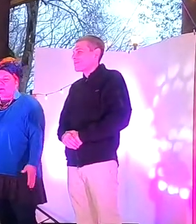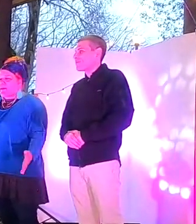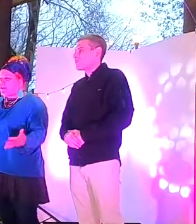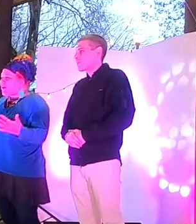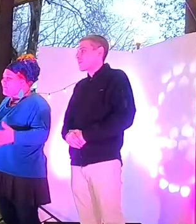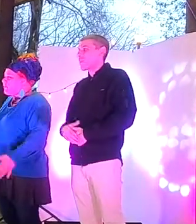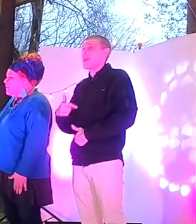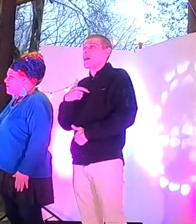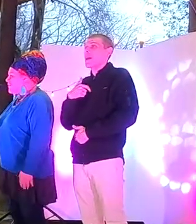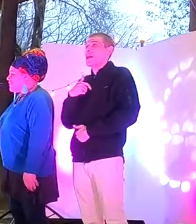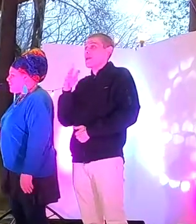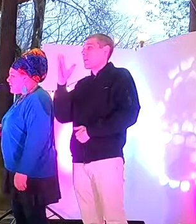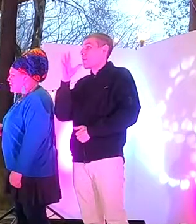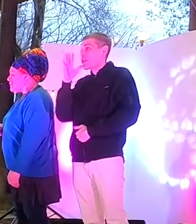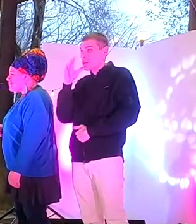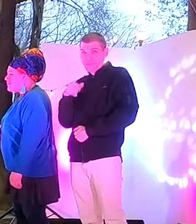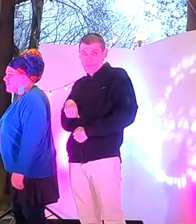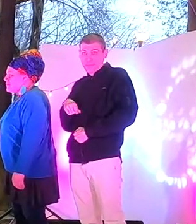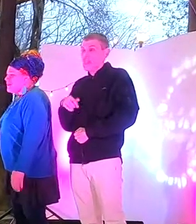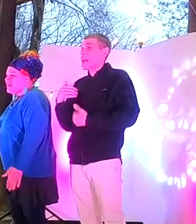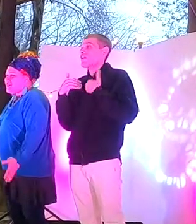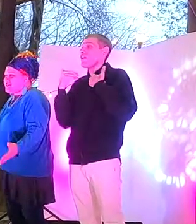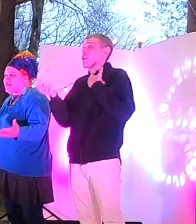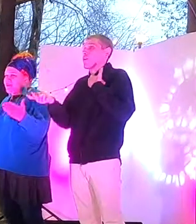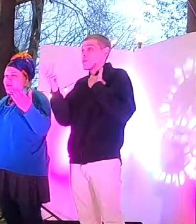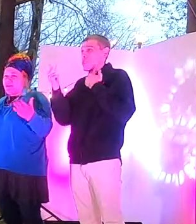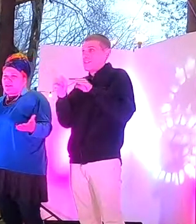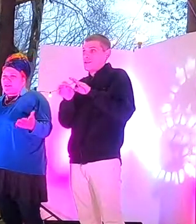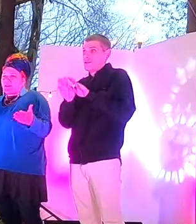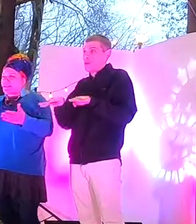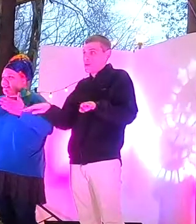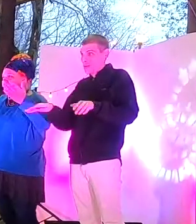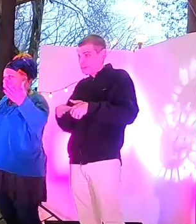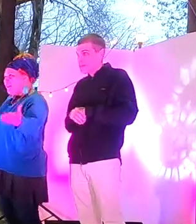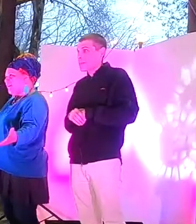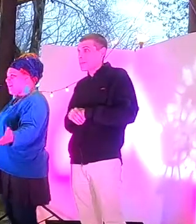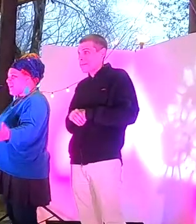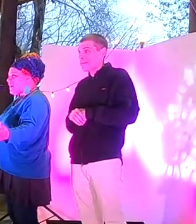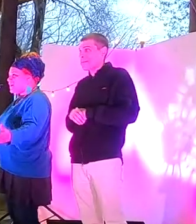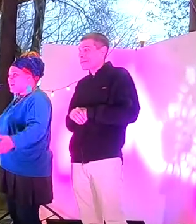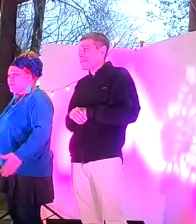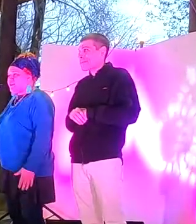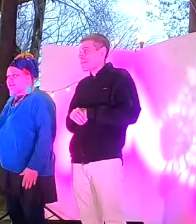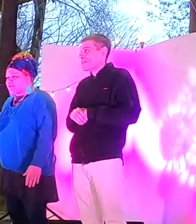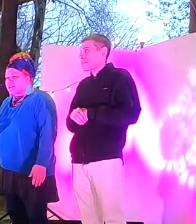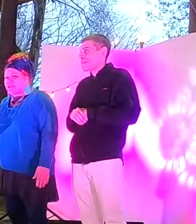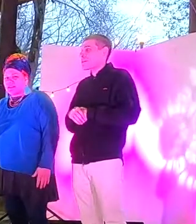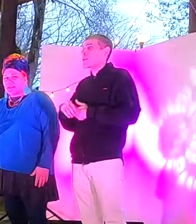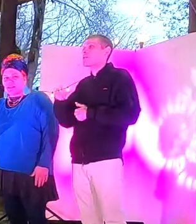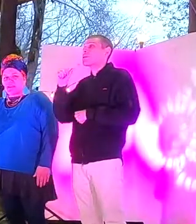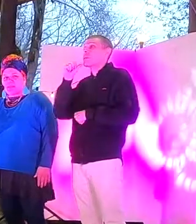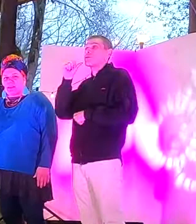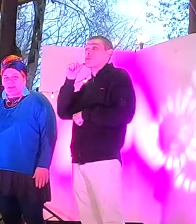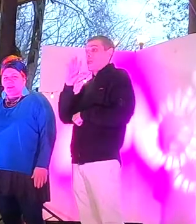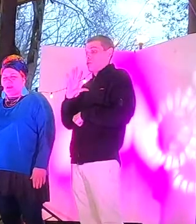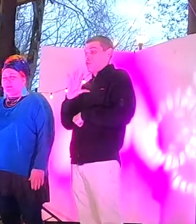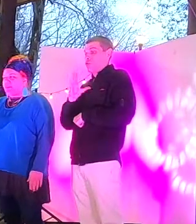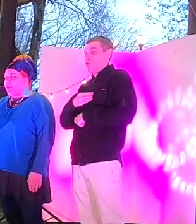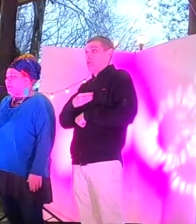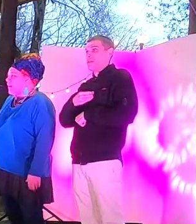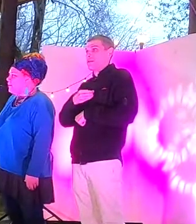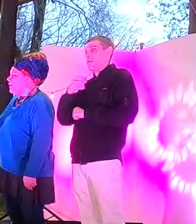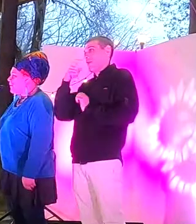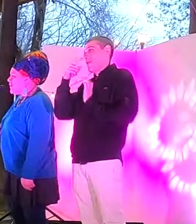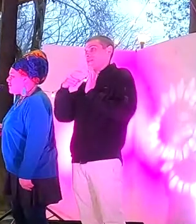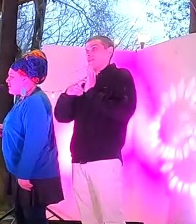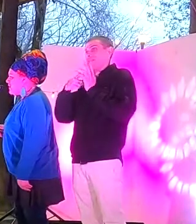And I'm a mother. I have 3 children. And since we're a day past Trans Visibility Day, but I'm a